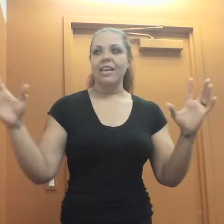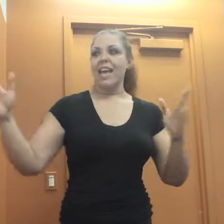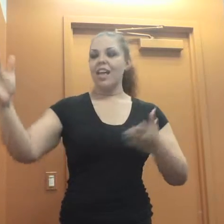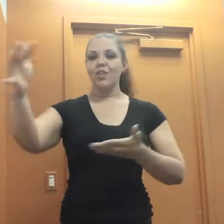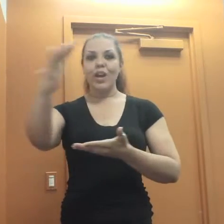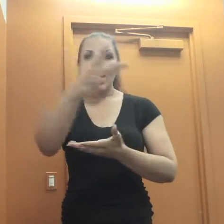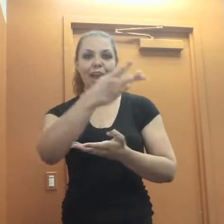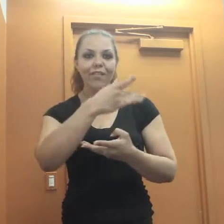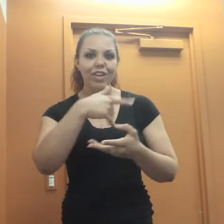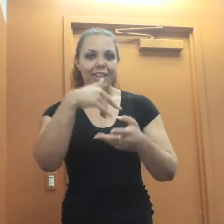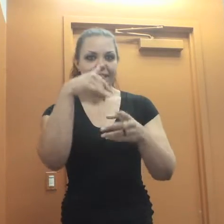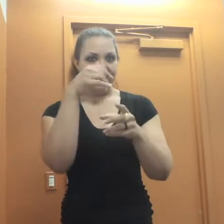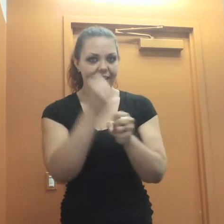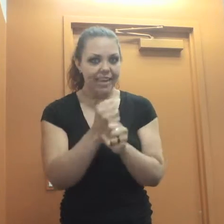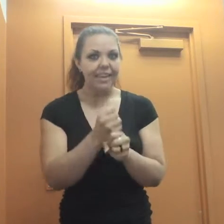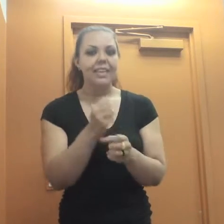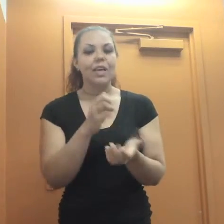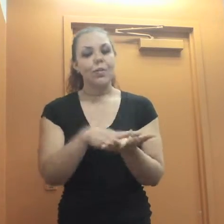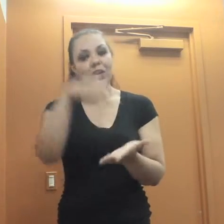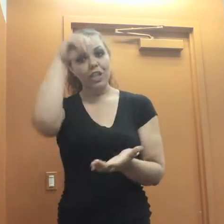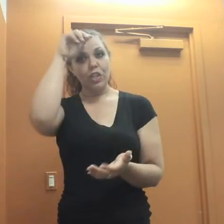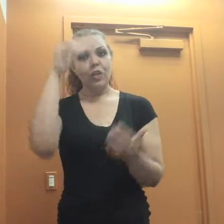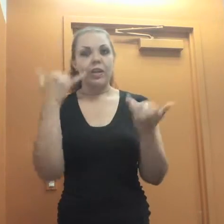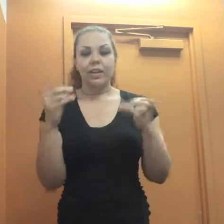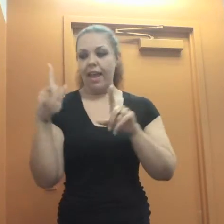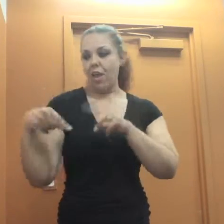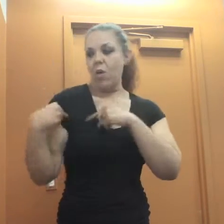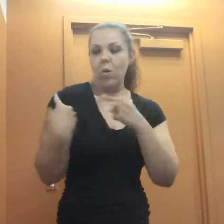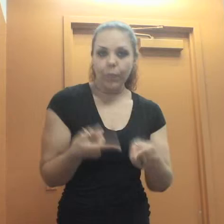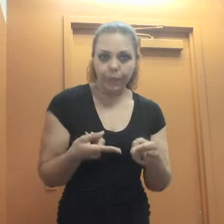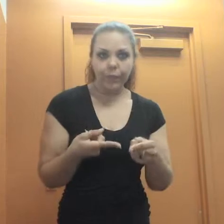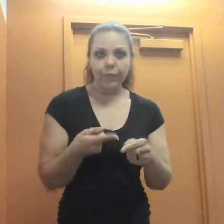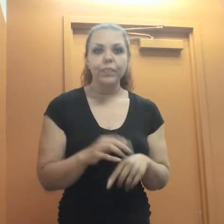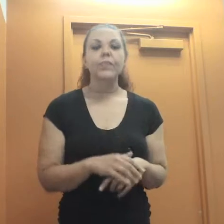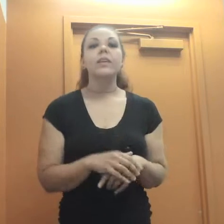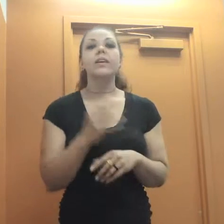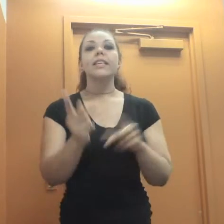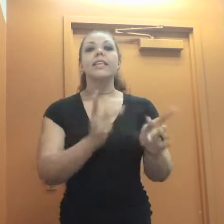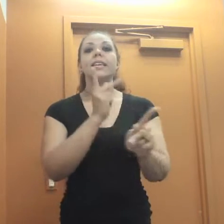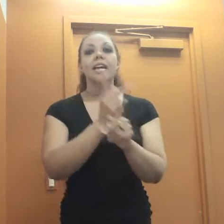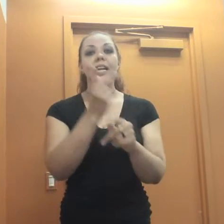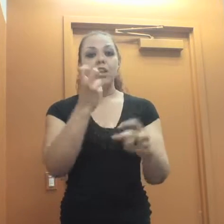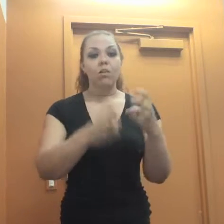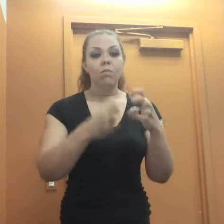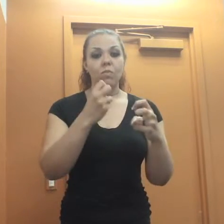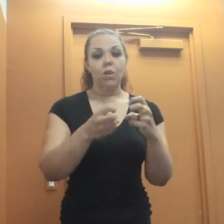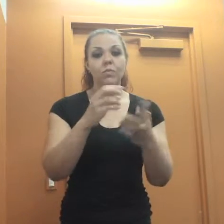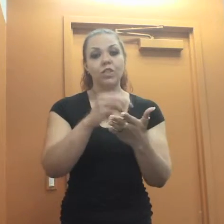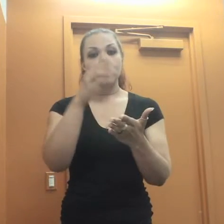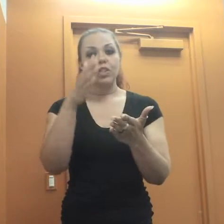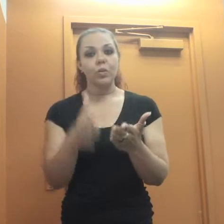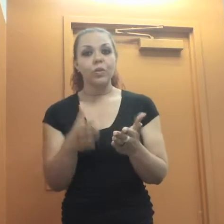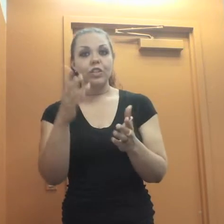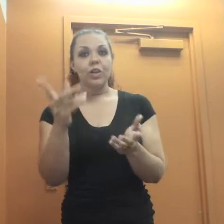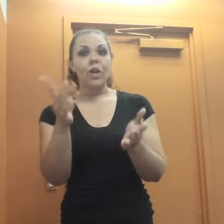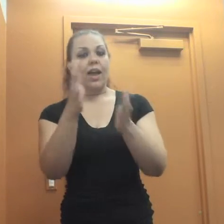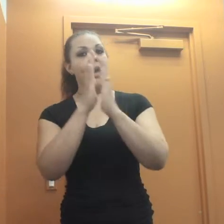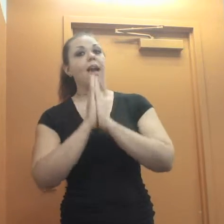The first type of equilibrium problem students are asked to solve, I personally think is also the simplest. And that's where you're given